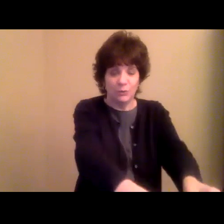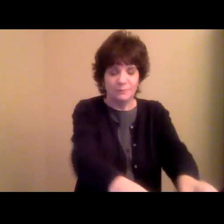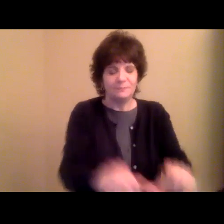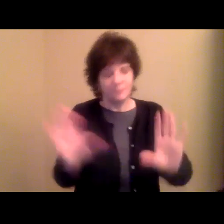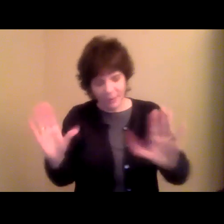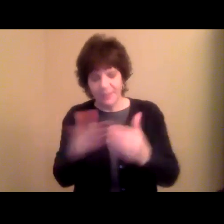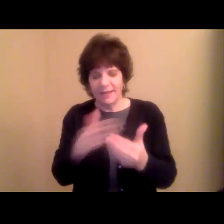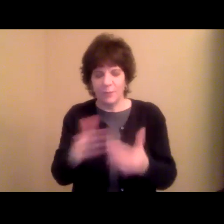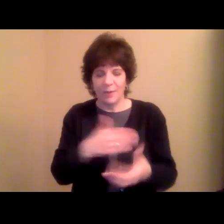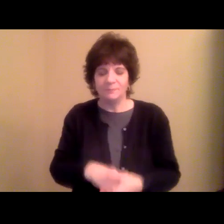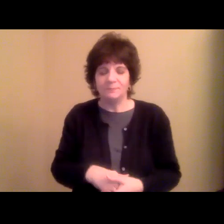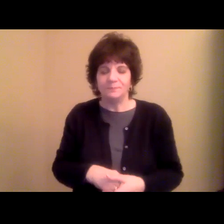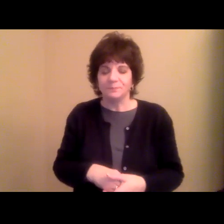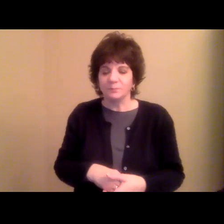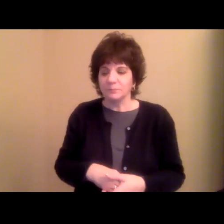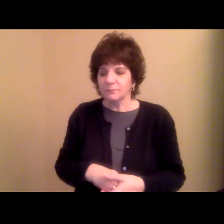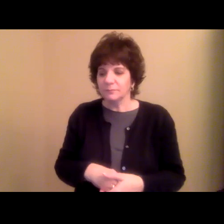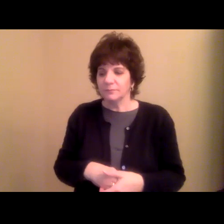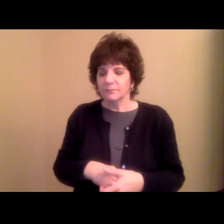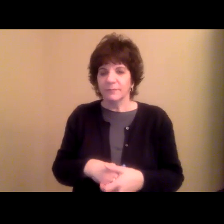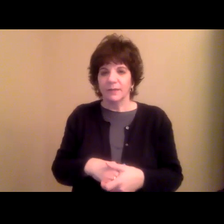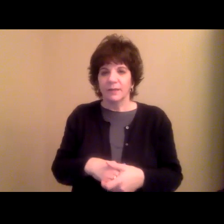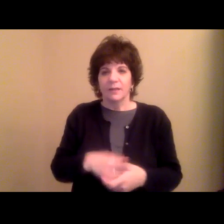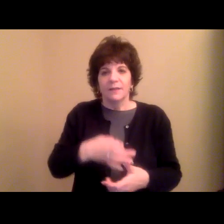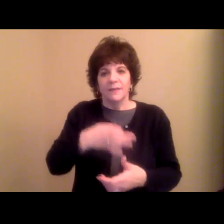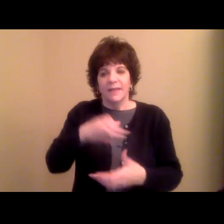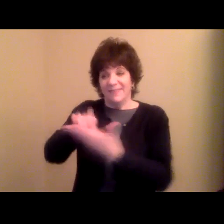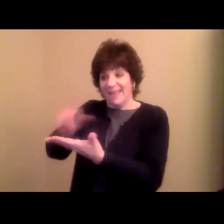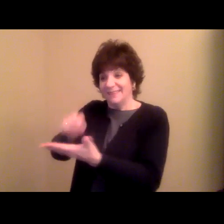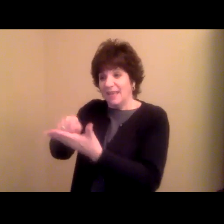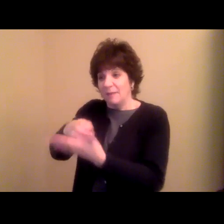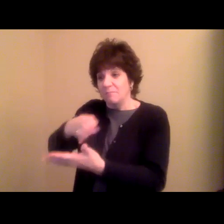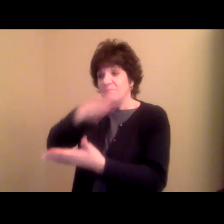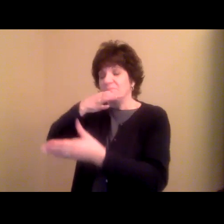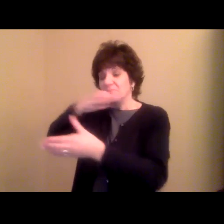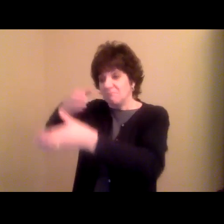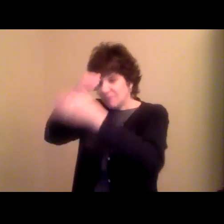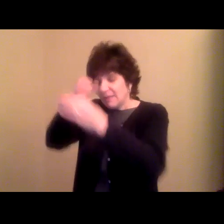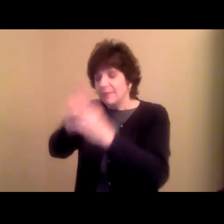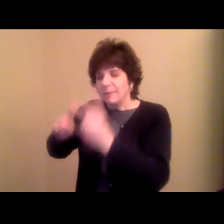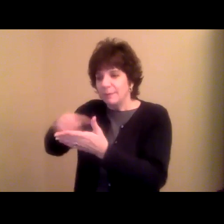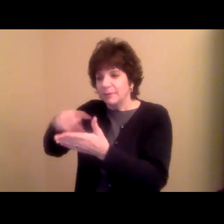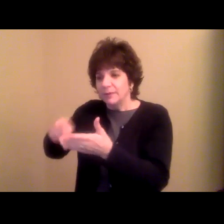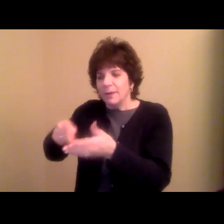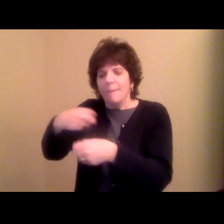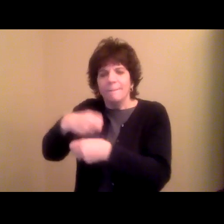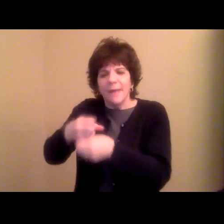anyway, the dance masters at that time created a kind of